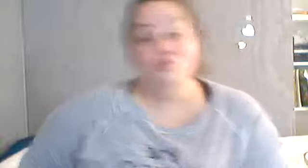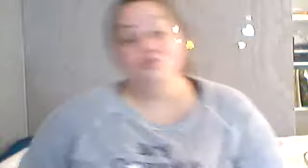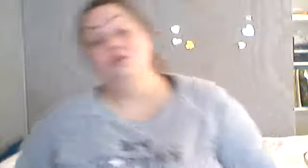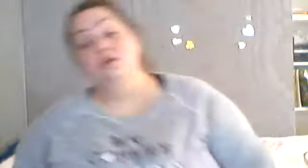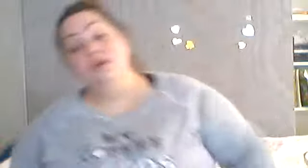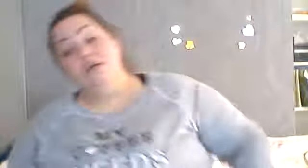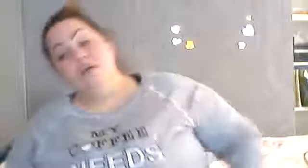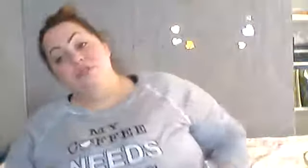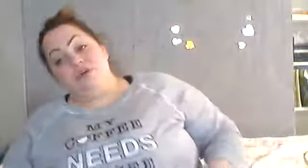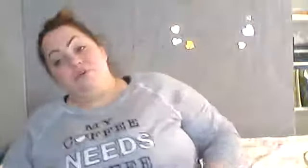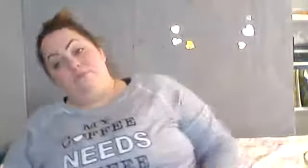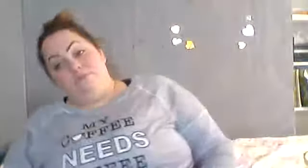social. So